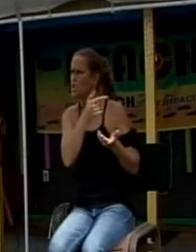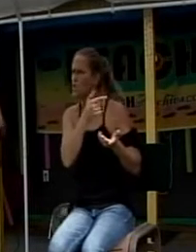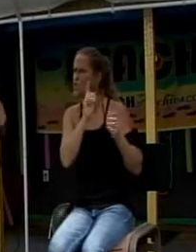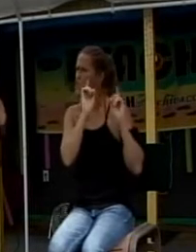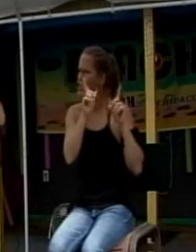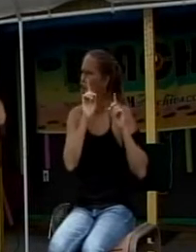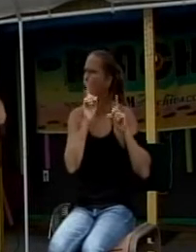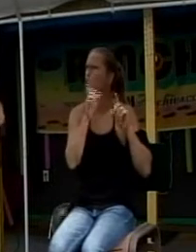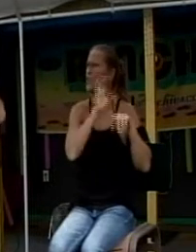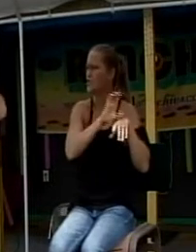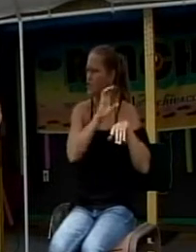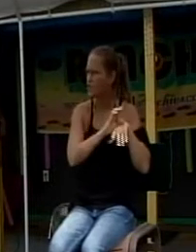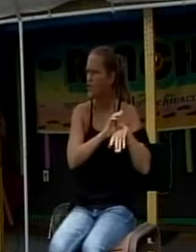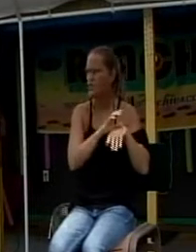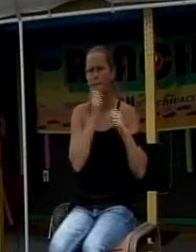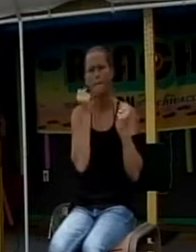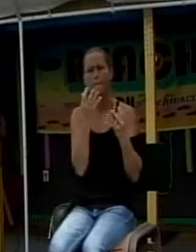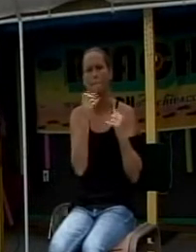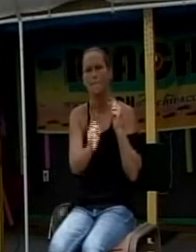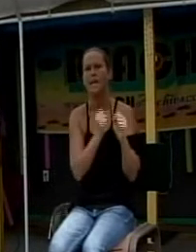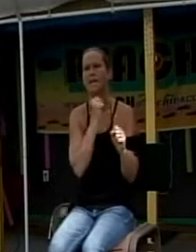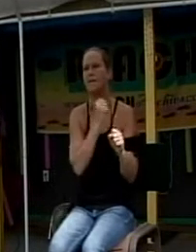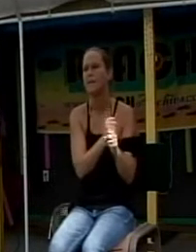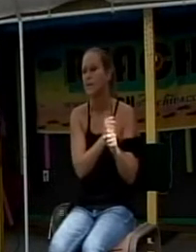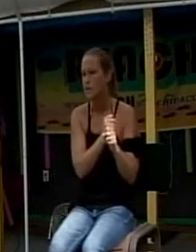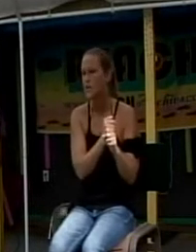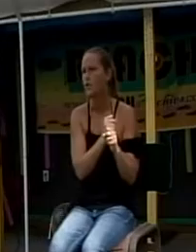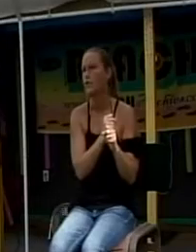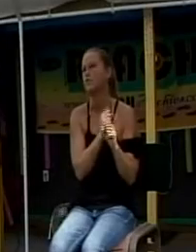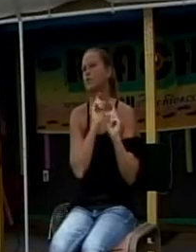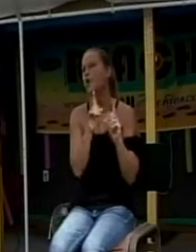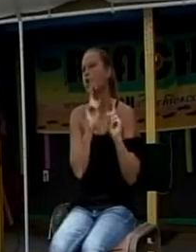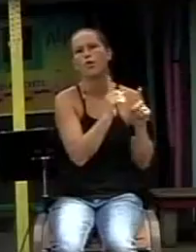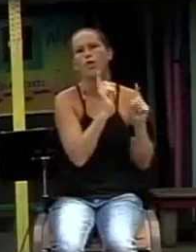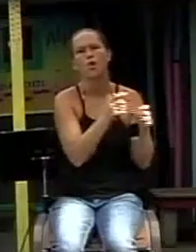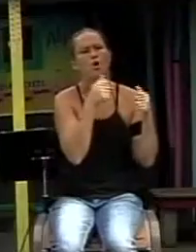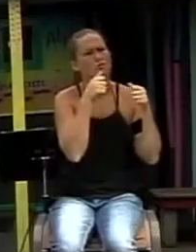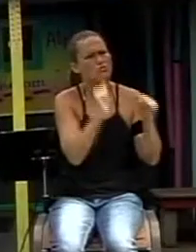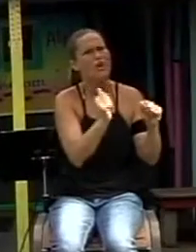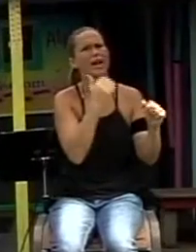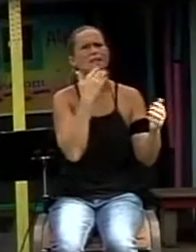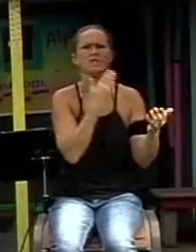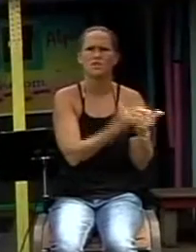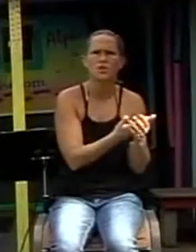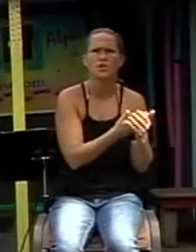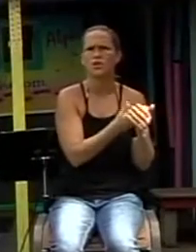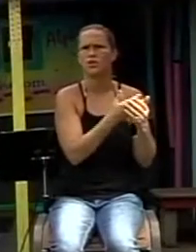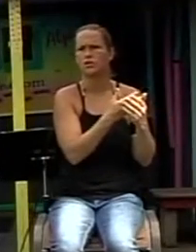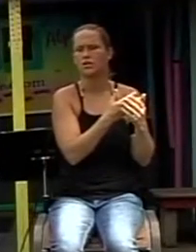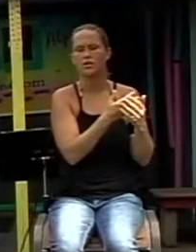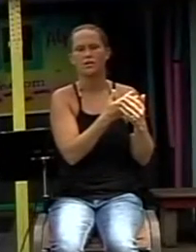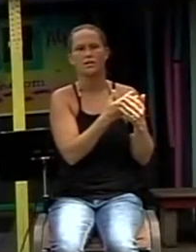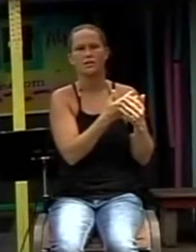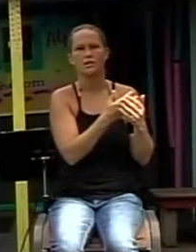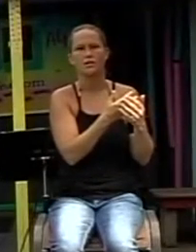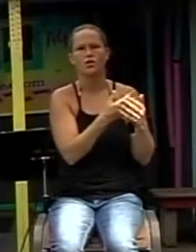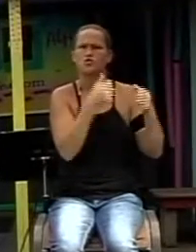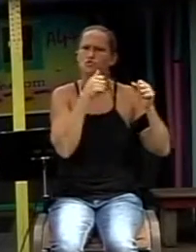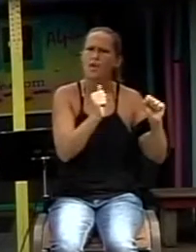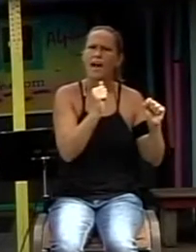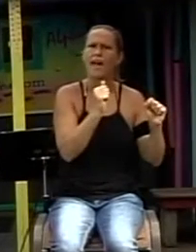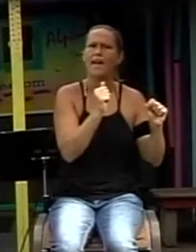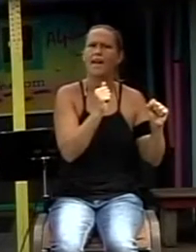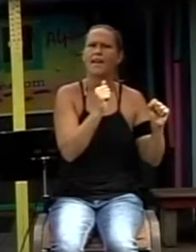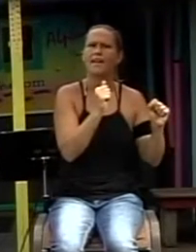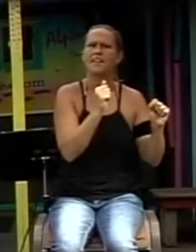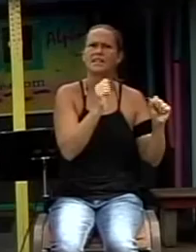like a child of God without actually trusting God to create her to be that child of God. And that's exactly what the Alpha Series